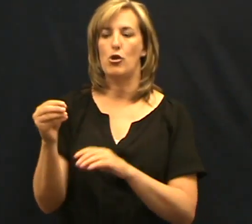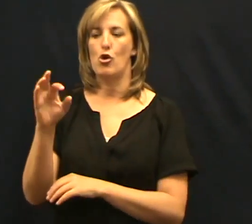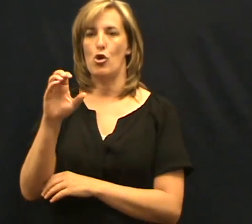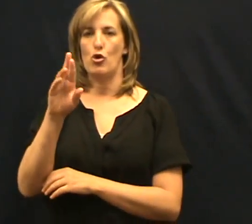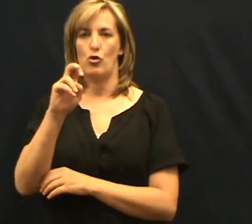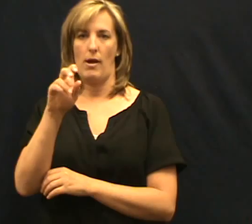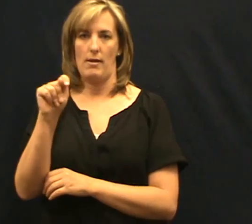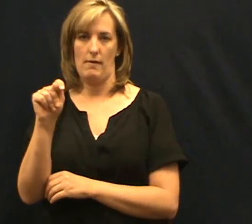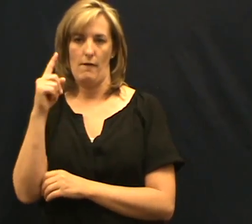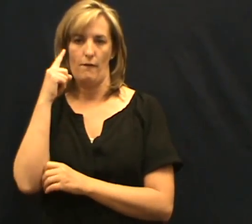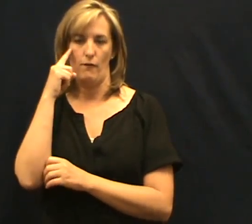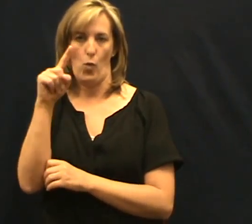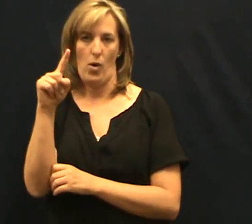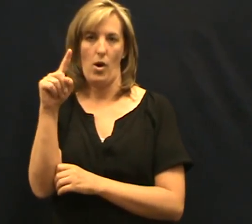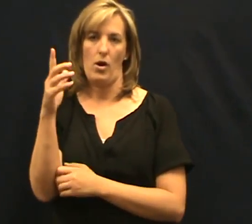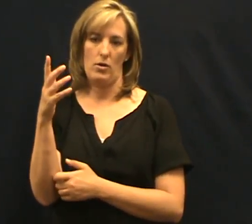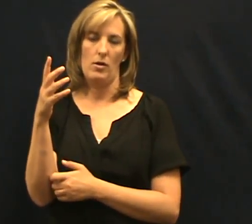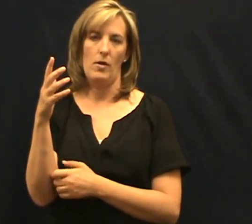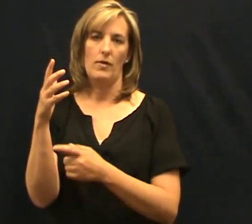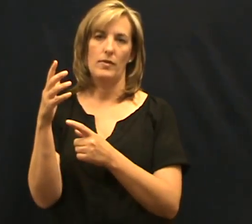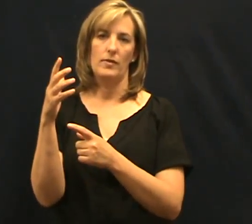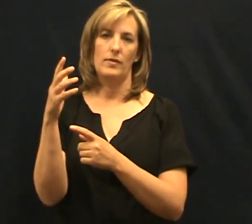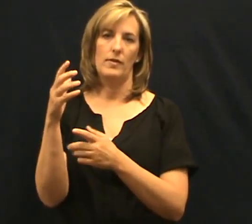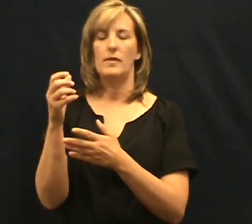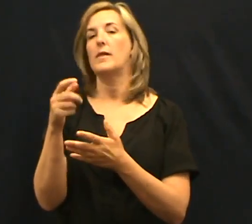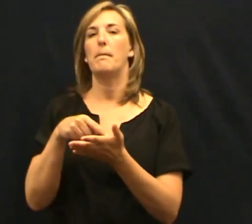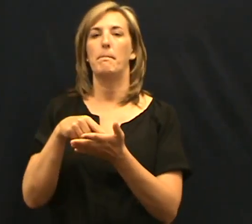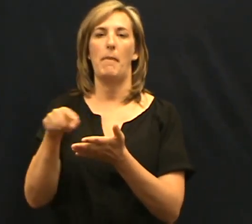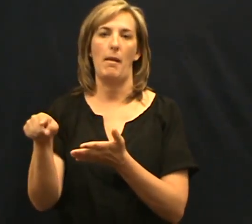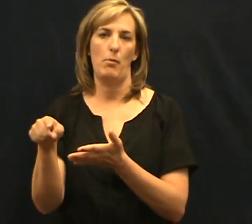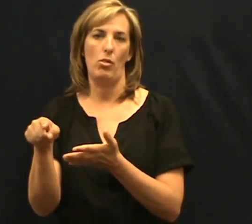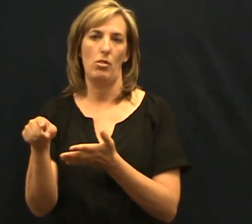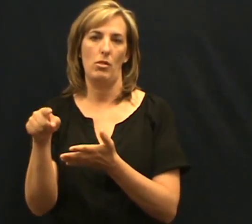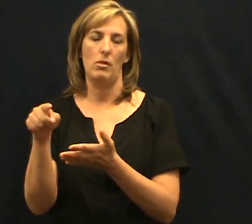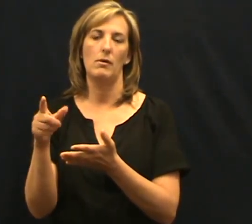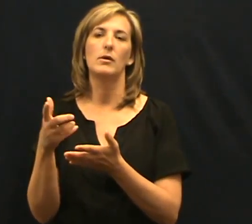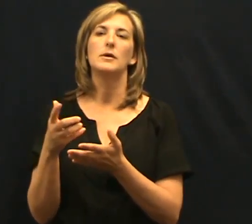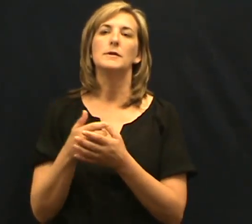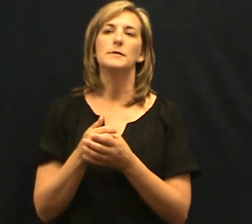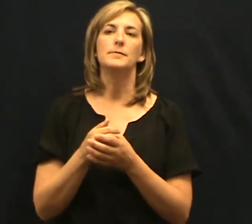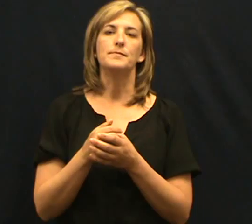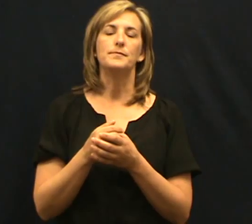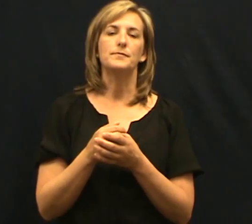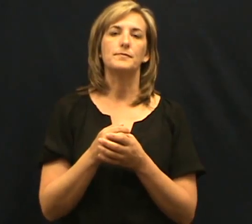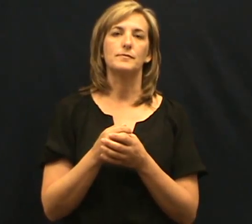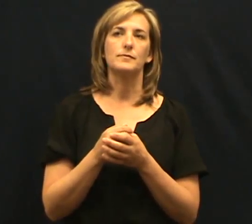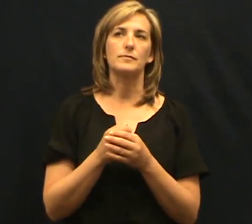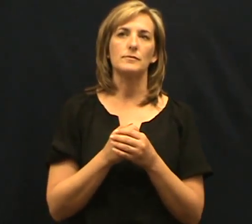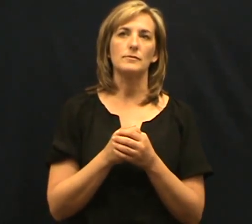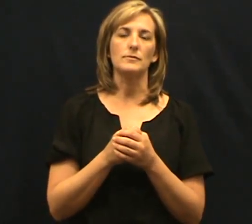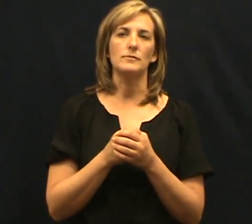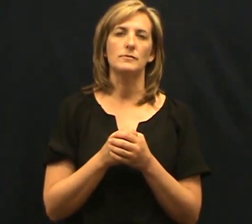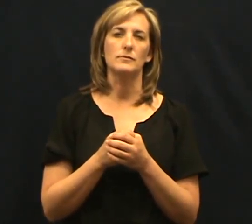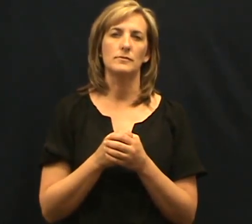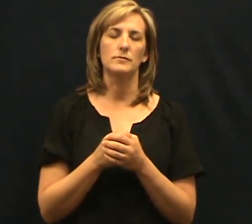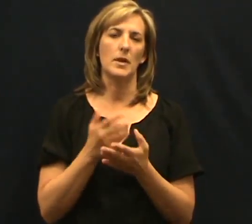liability account on the balance sheet for the payable. Let's also take a look at maybe we earn interest,